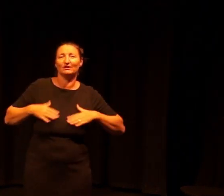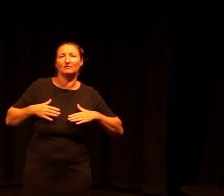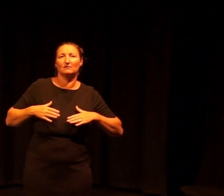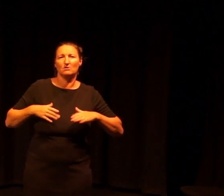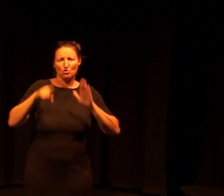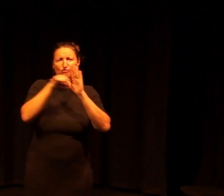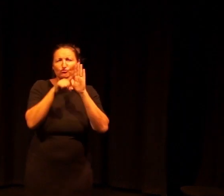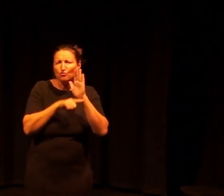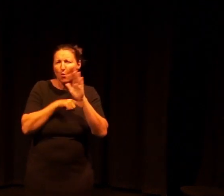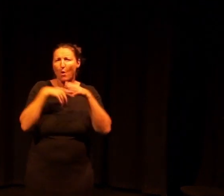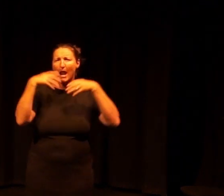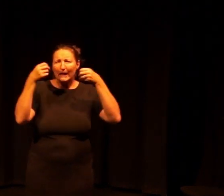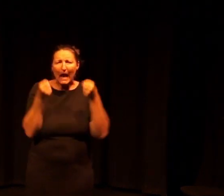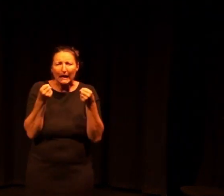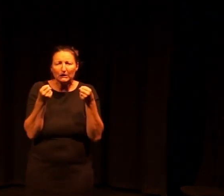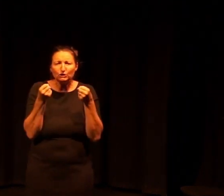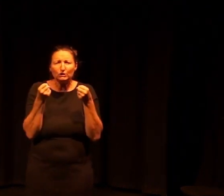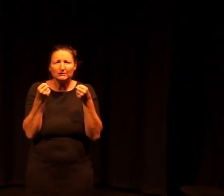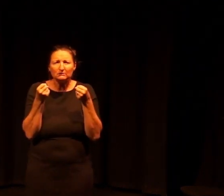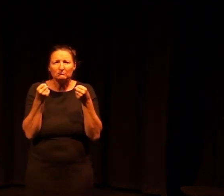cages outgrowing our blossoming selves.